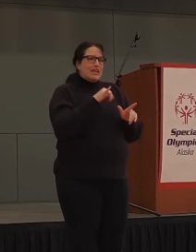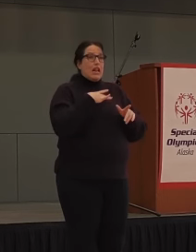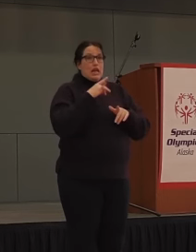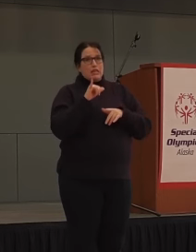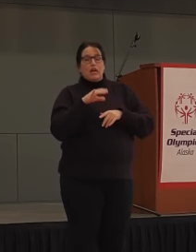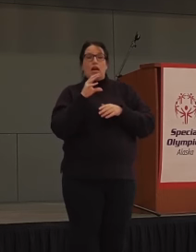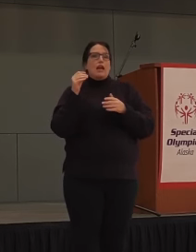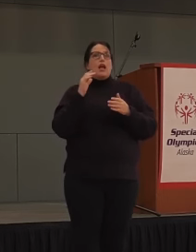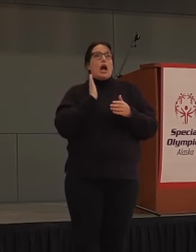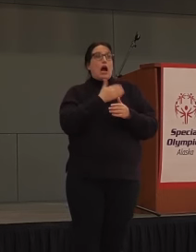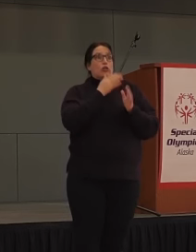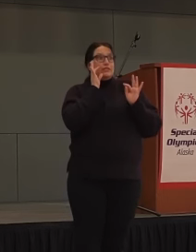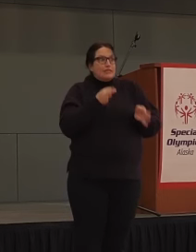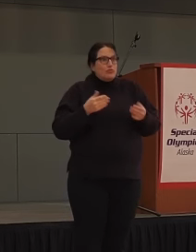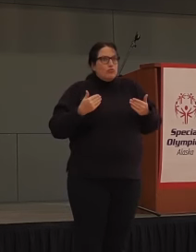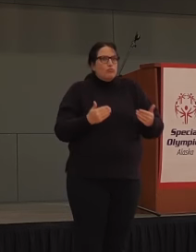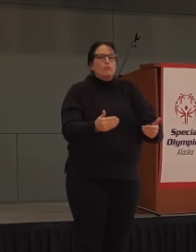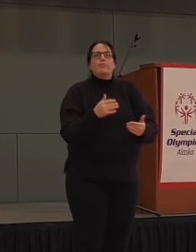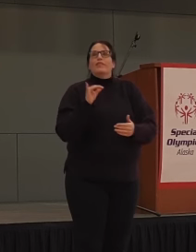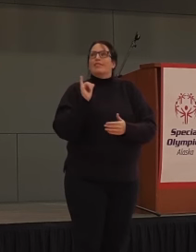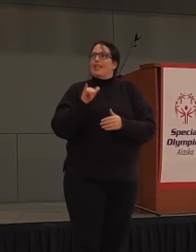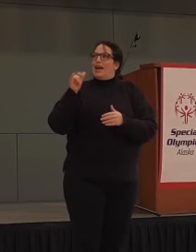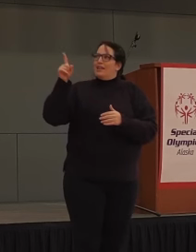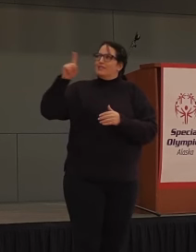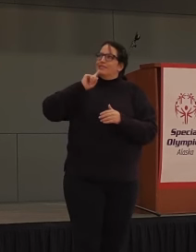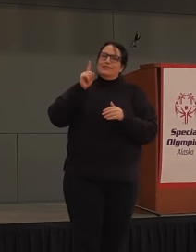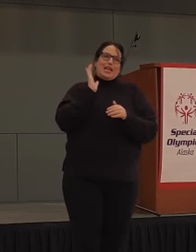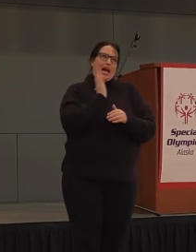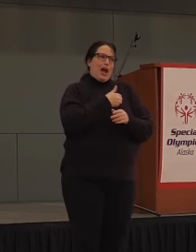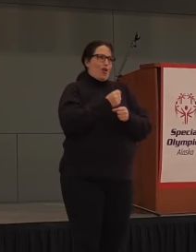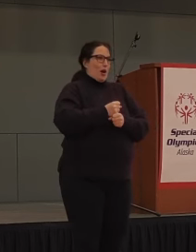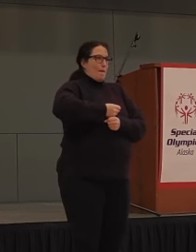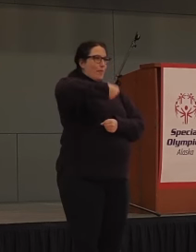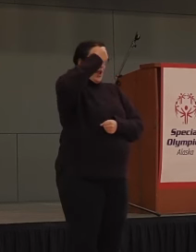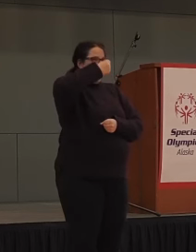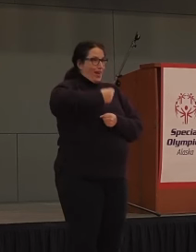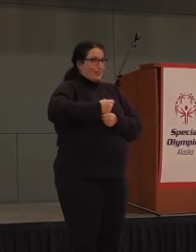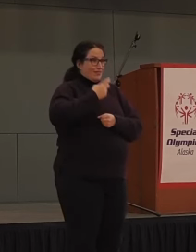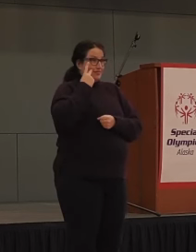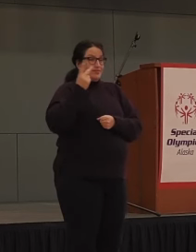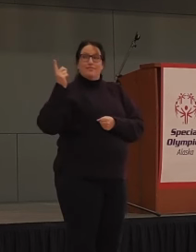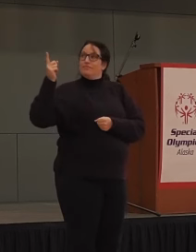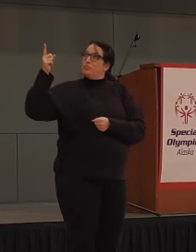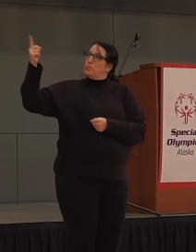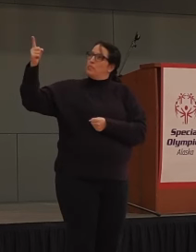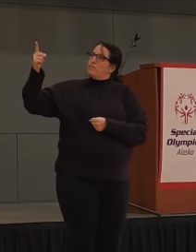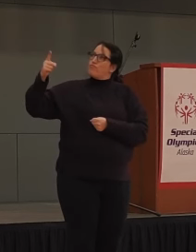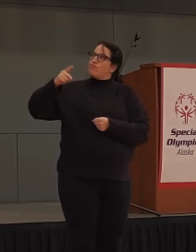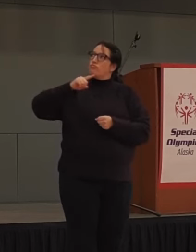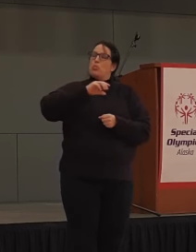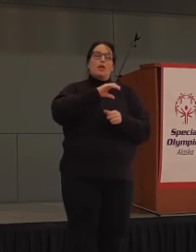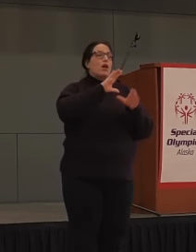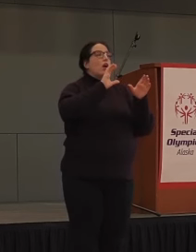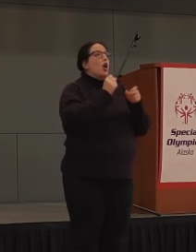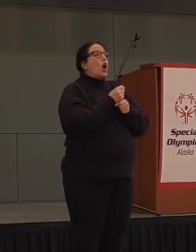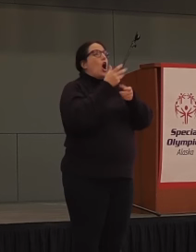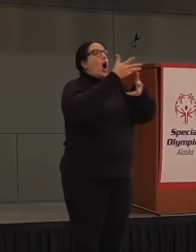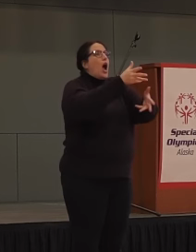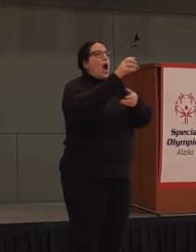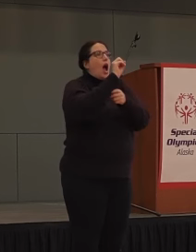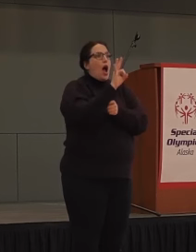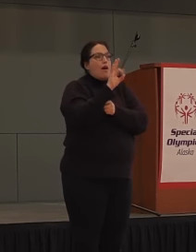So again, here's our umbrella. Now we're going to talk about, these are some of the